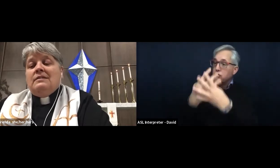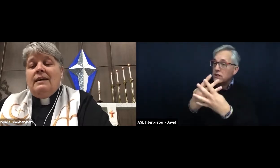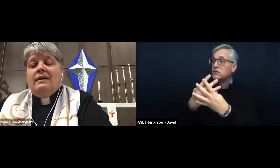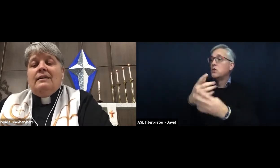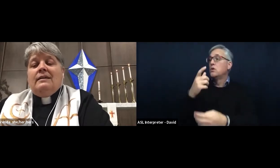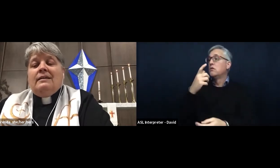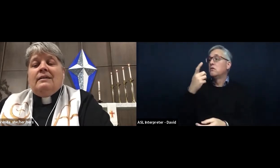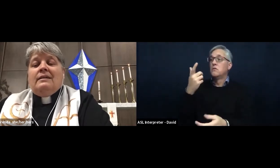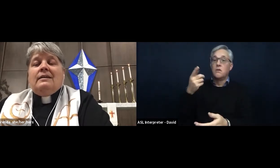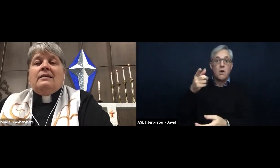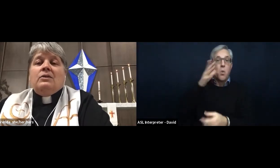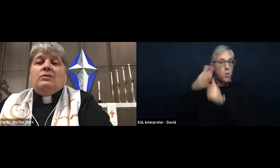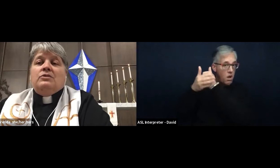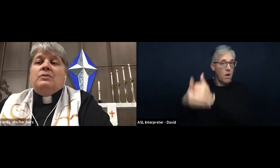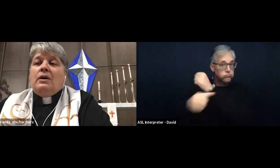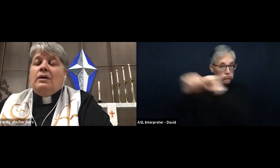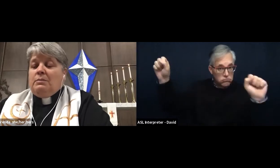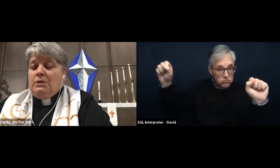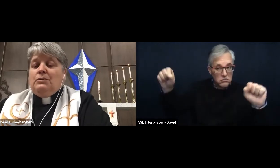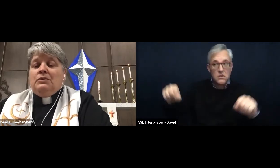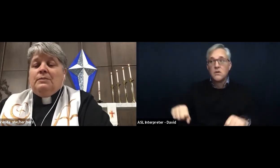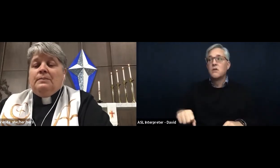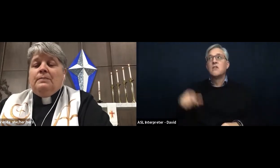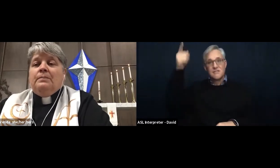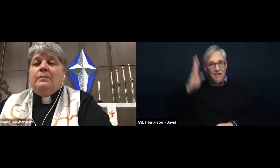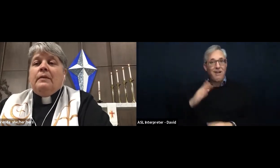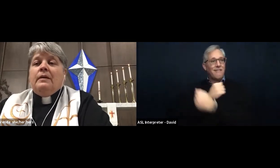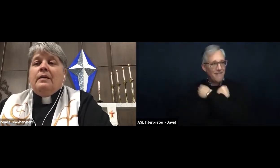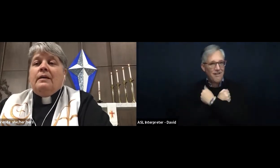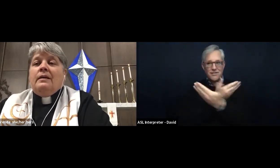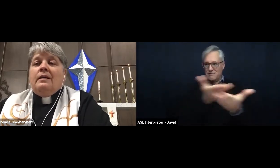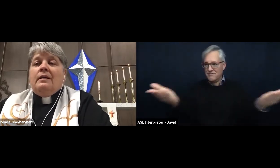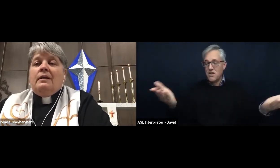with disdain and those who are abused.